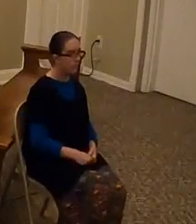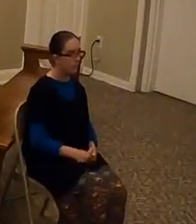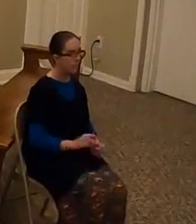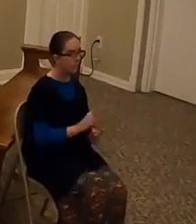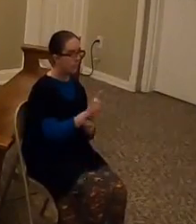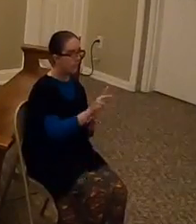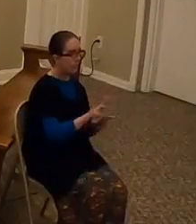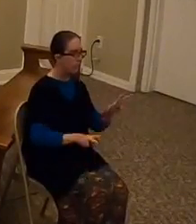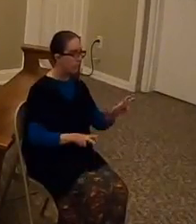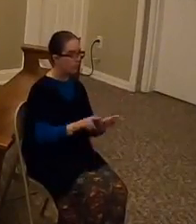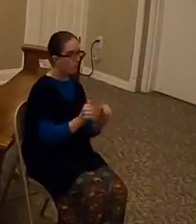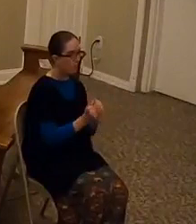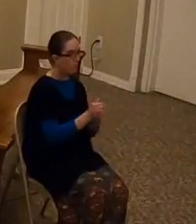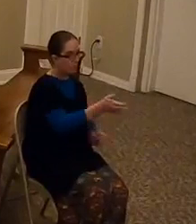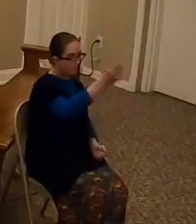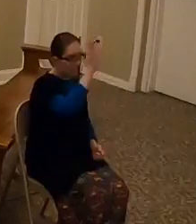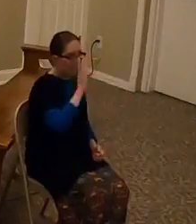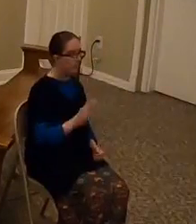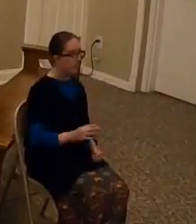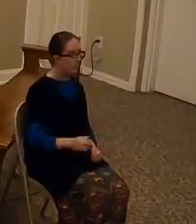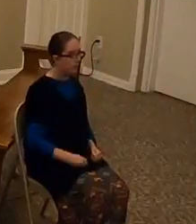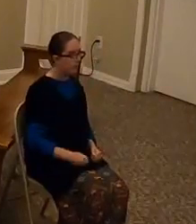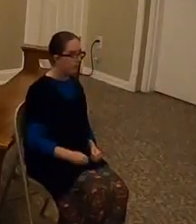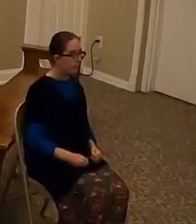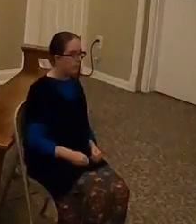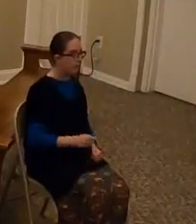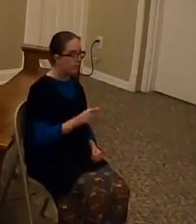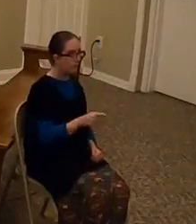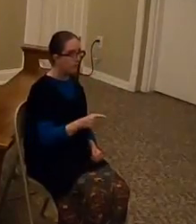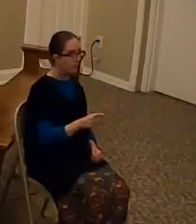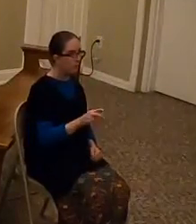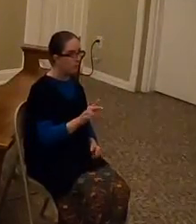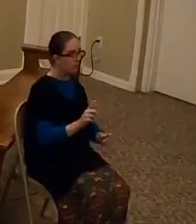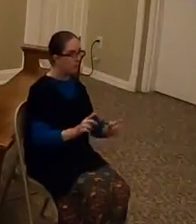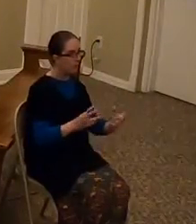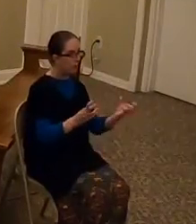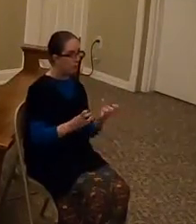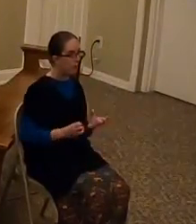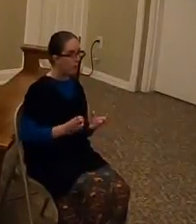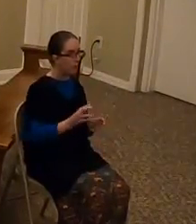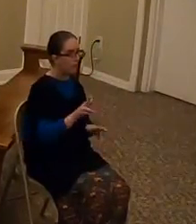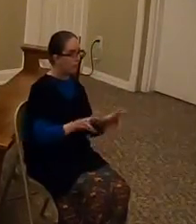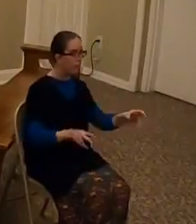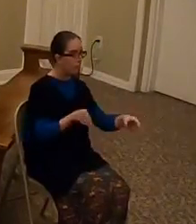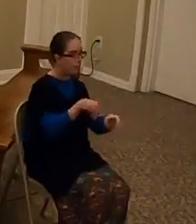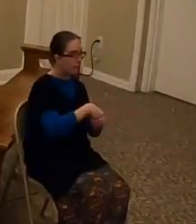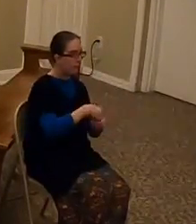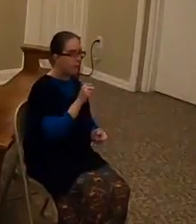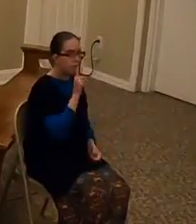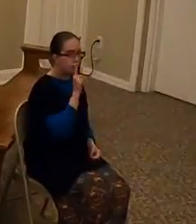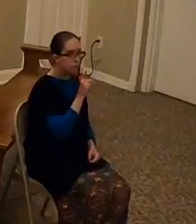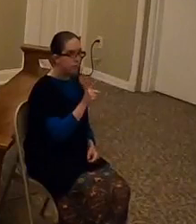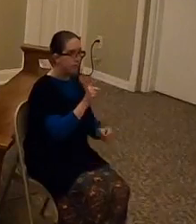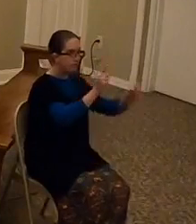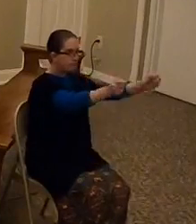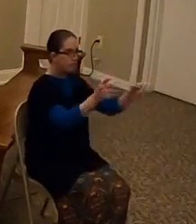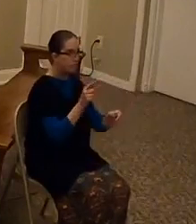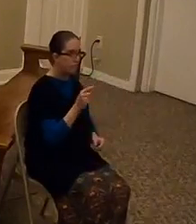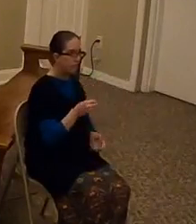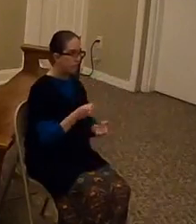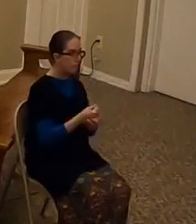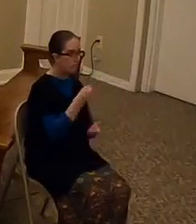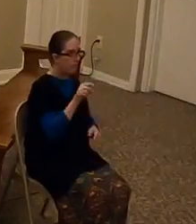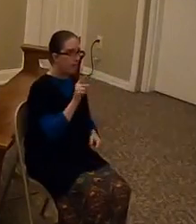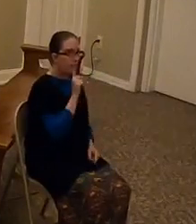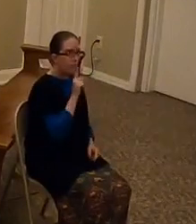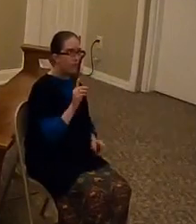when you're walking with God, you walk to walk in truth. Hallelujah. You buy